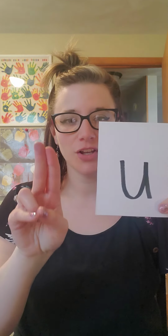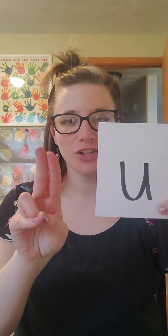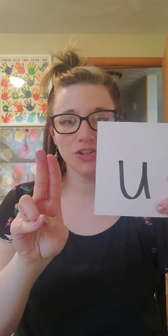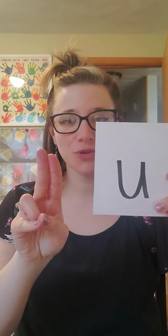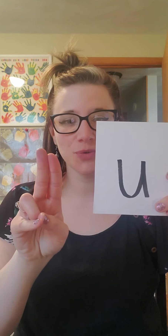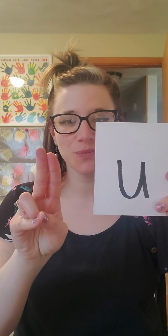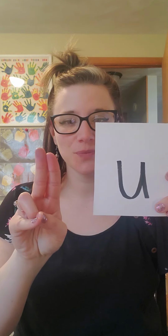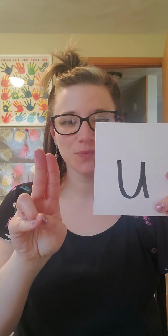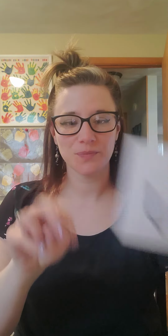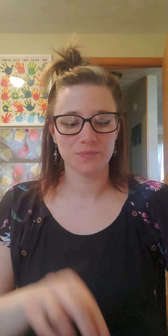U,